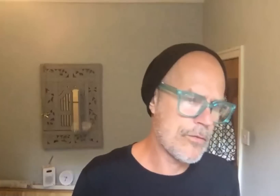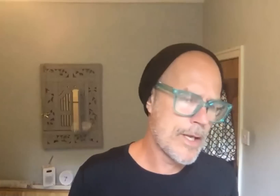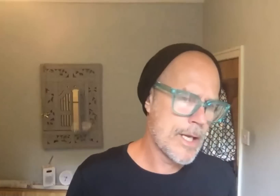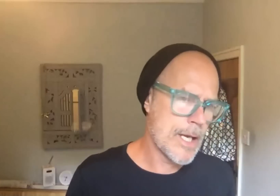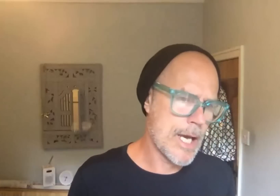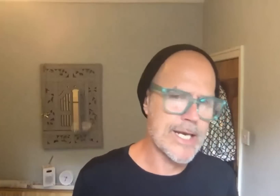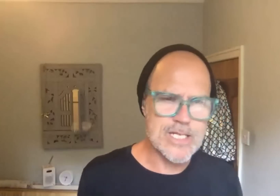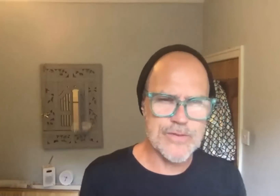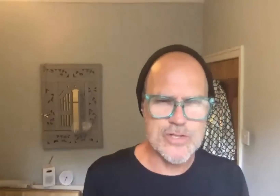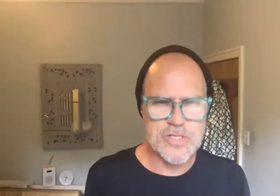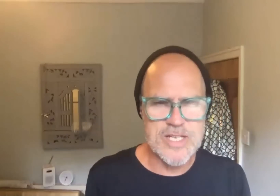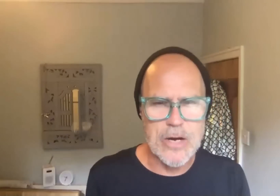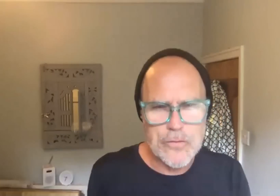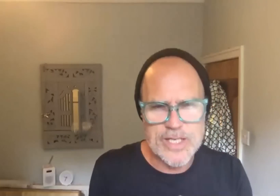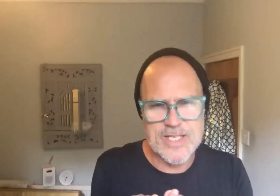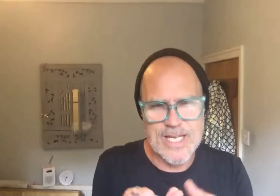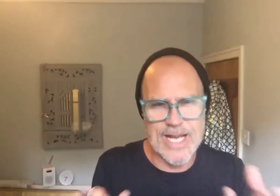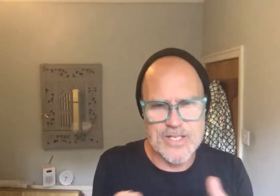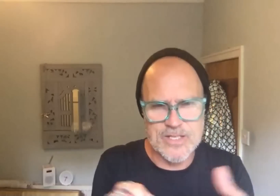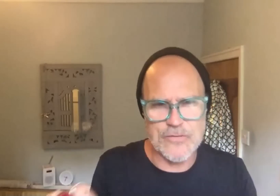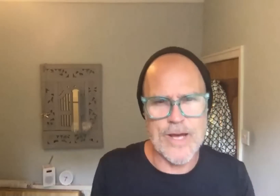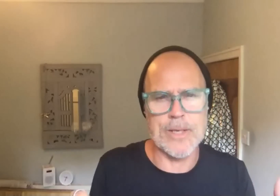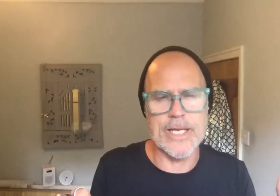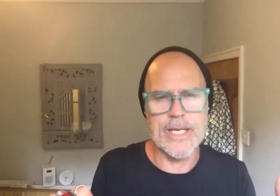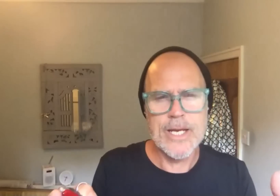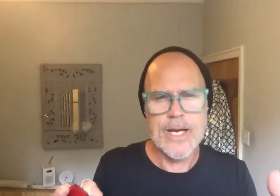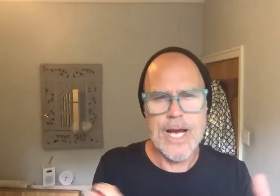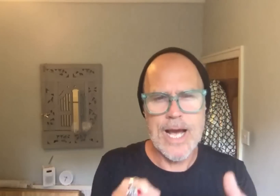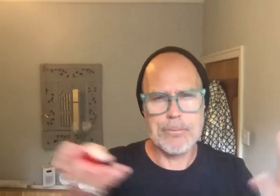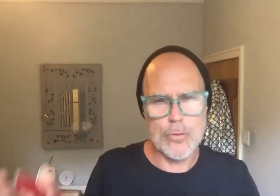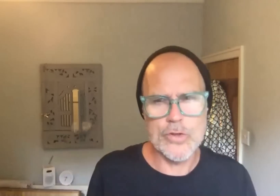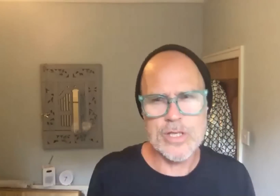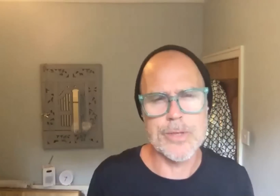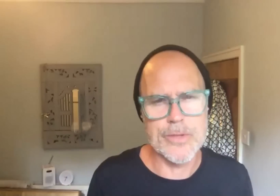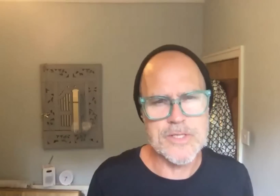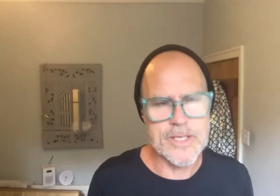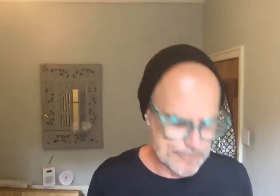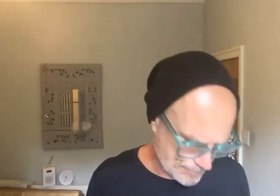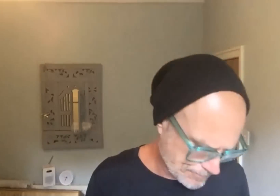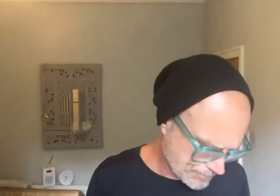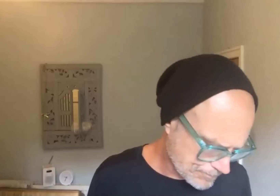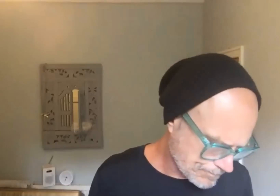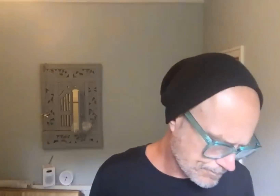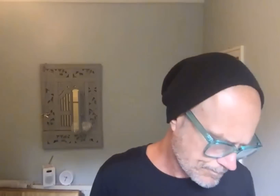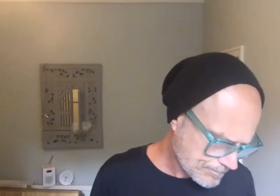of an individual self that is connected to family and broader community.